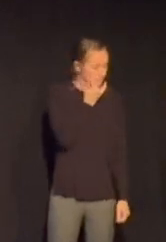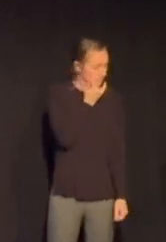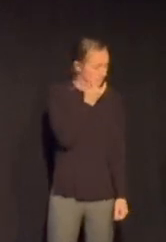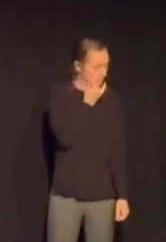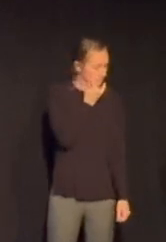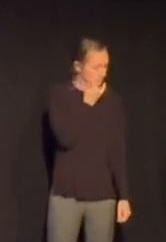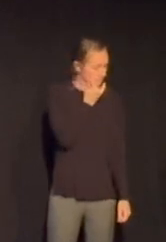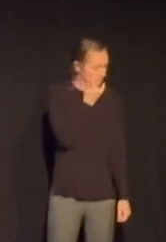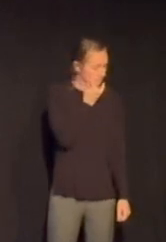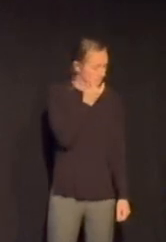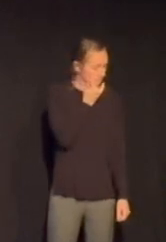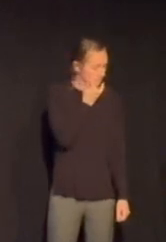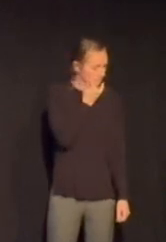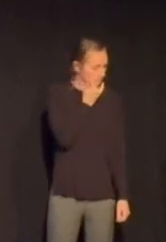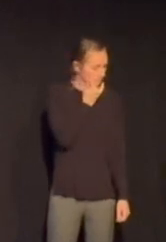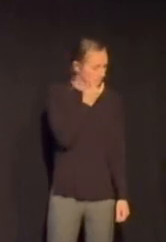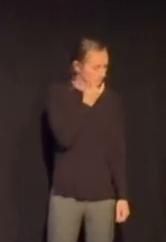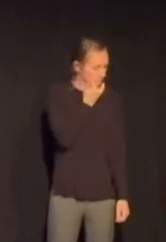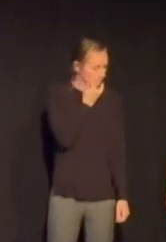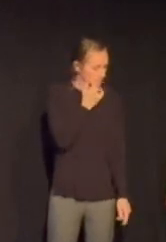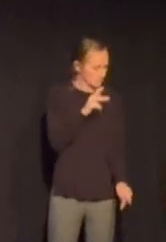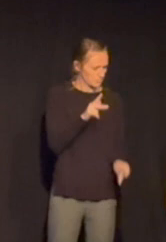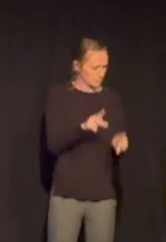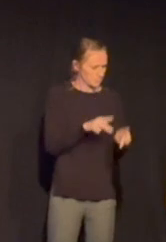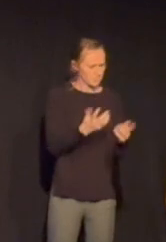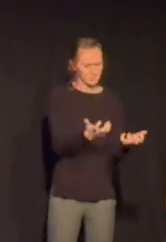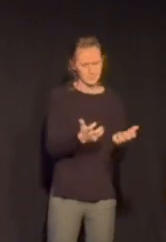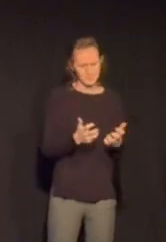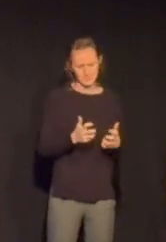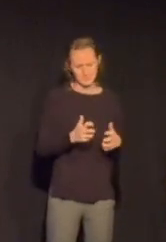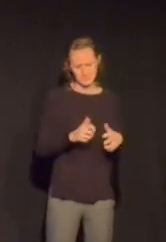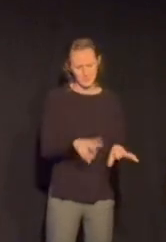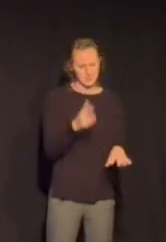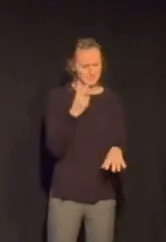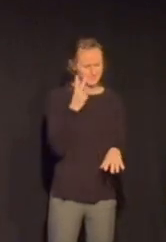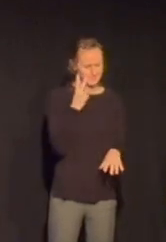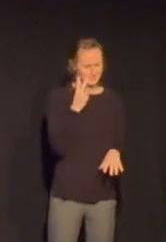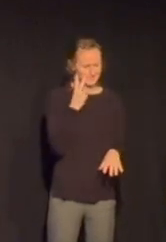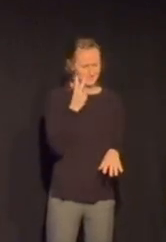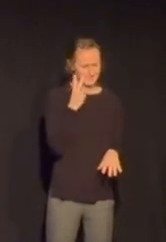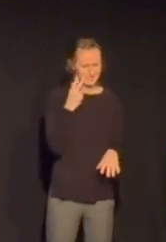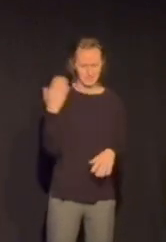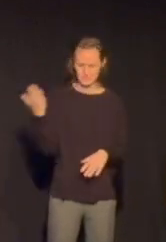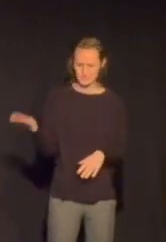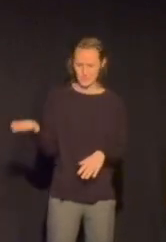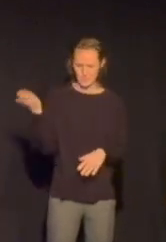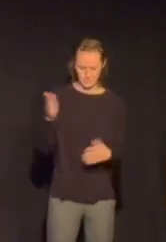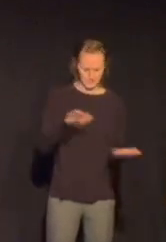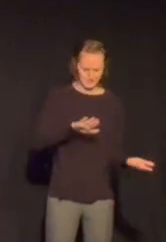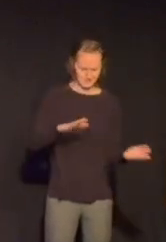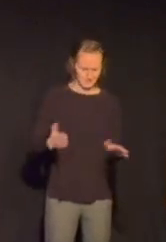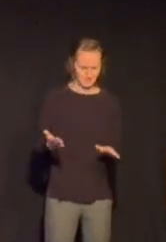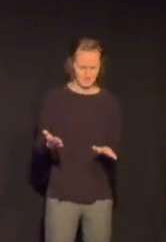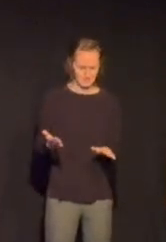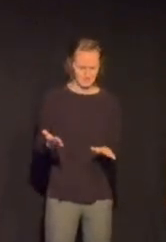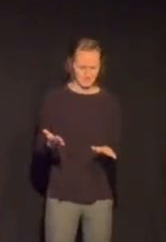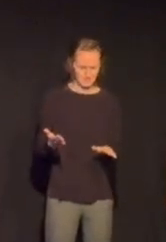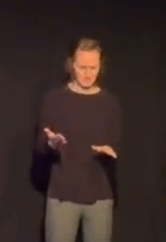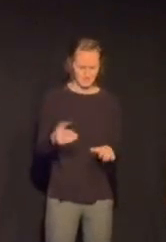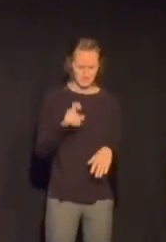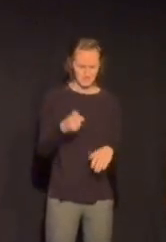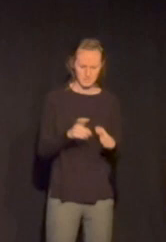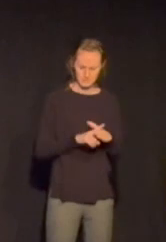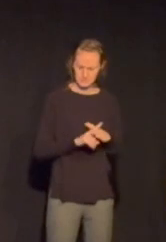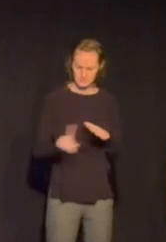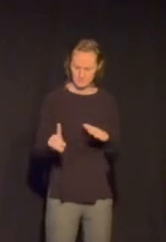No one wants to see the hero die. He needs to escape.